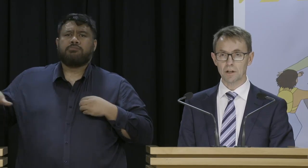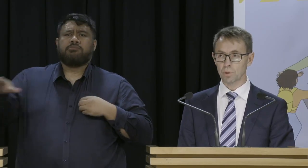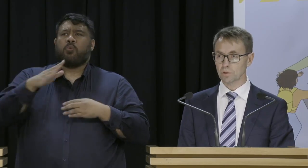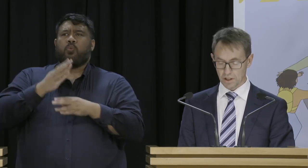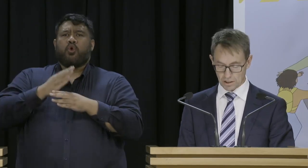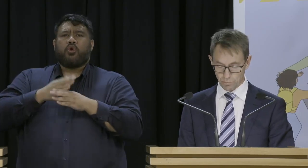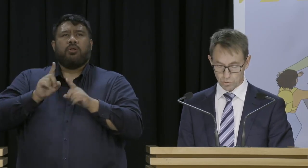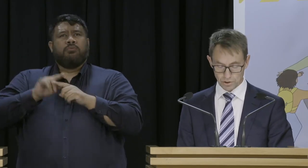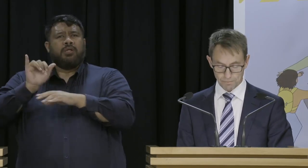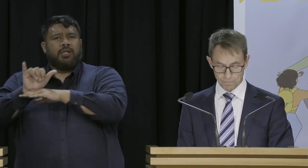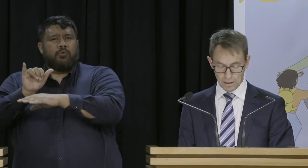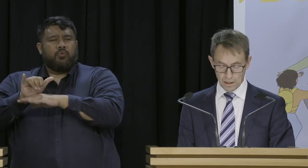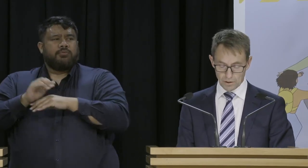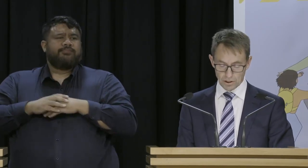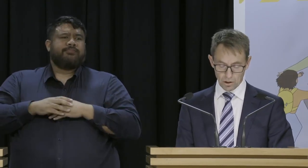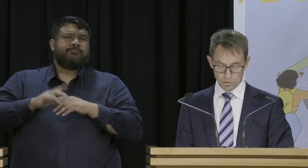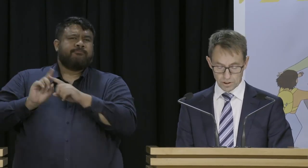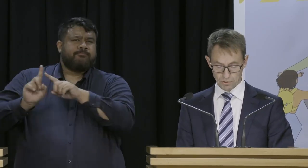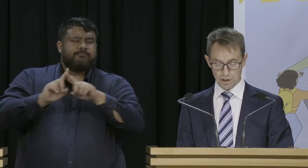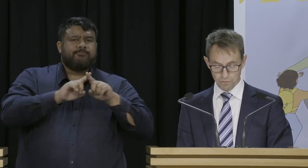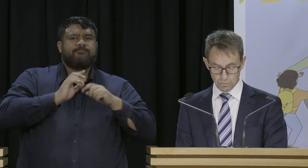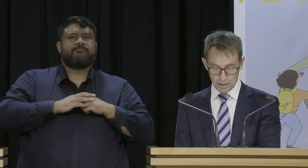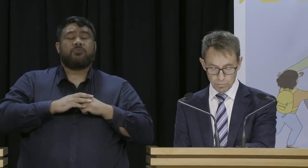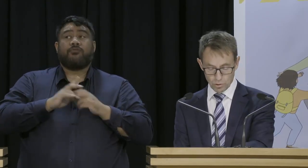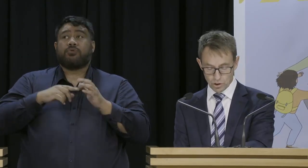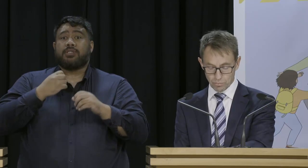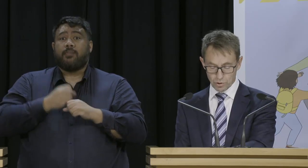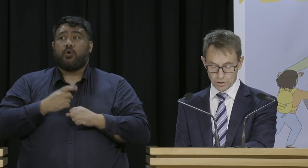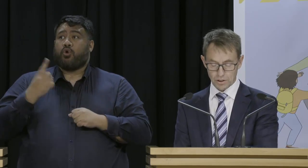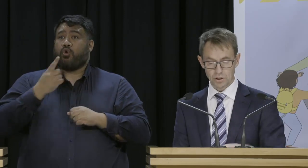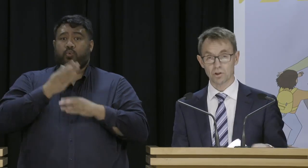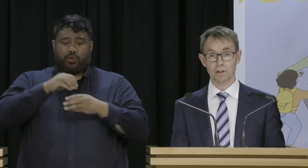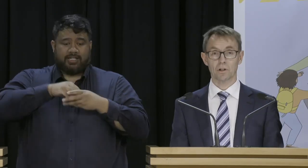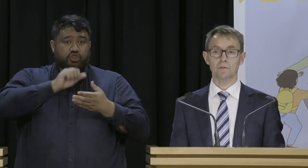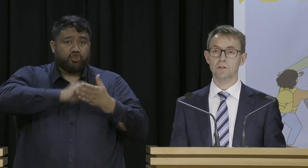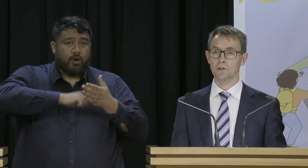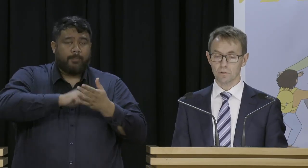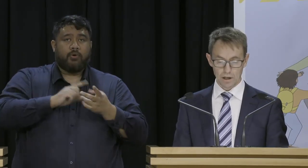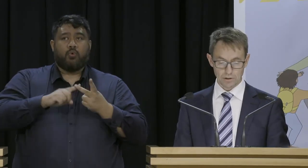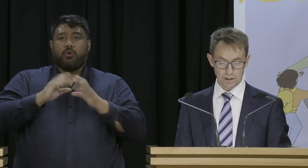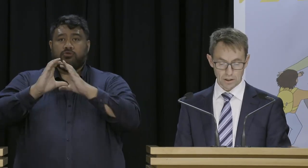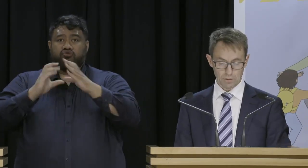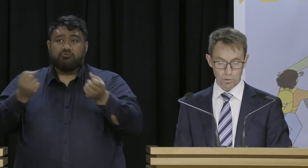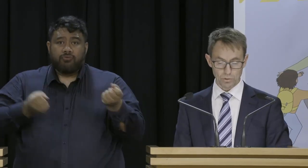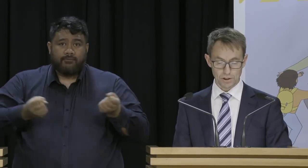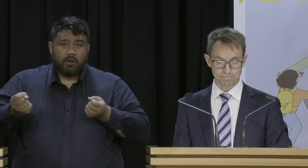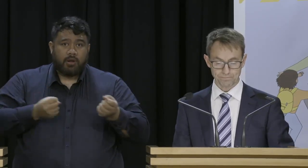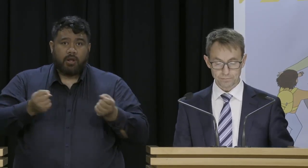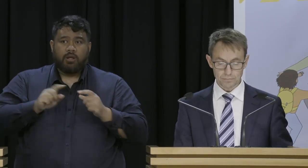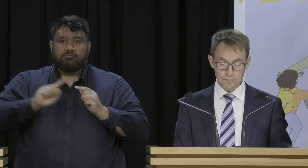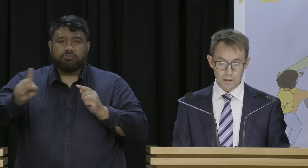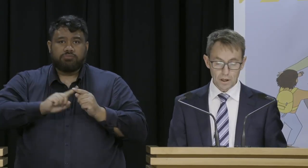both airports and ports. This includes everyone from airport shop workers to truck drivers who are attending